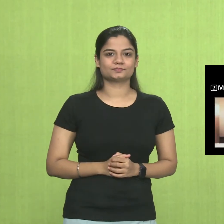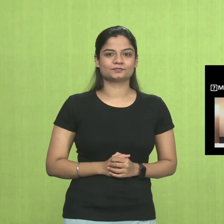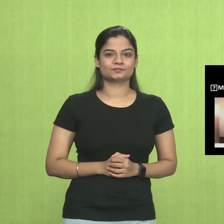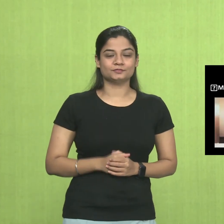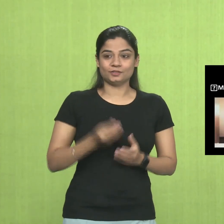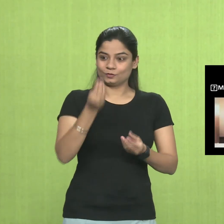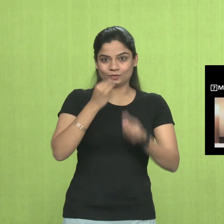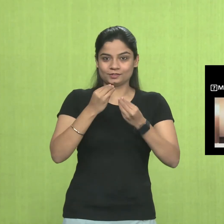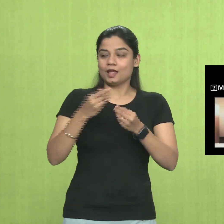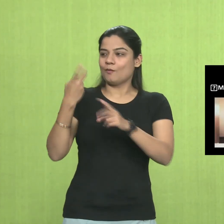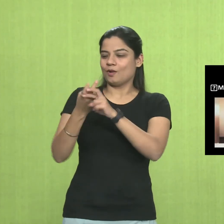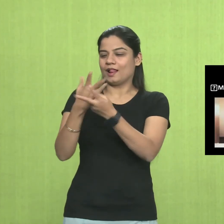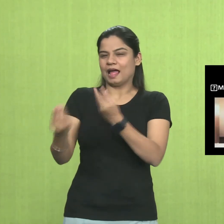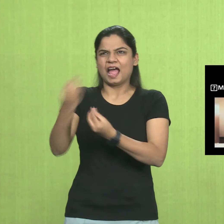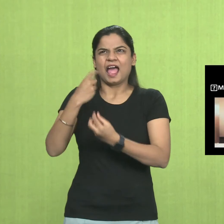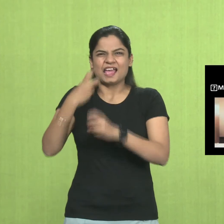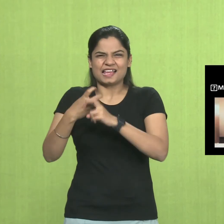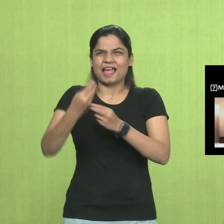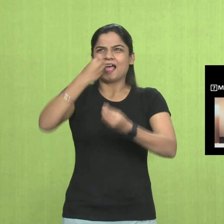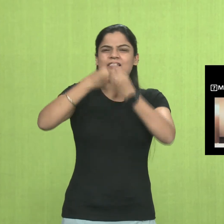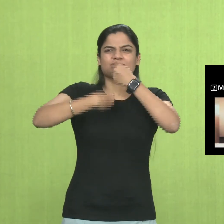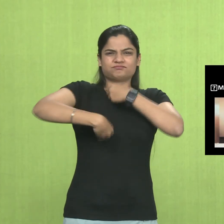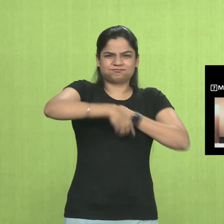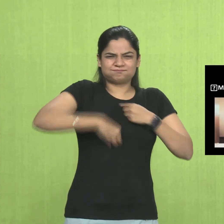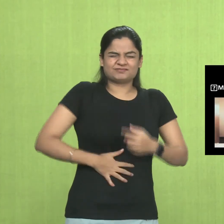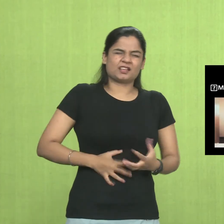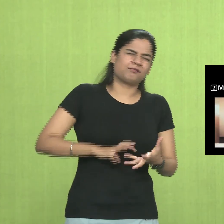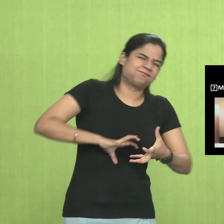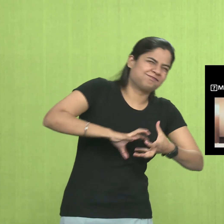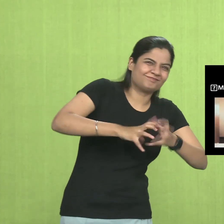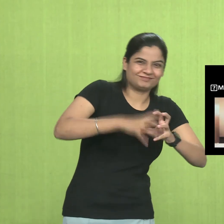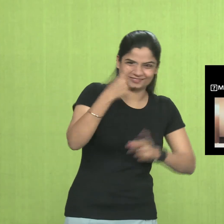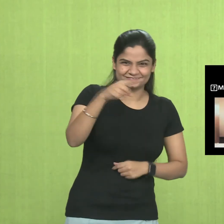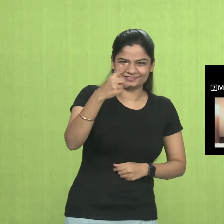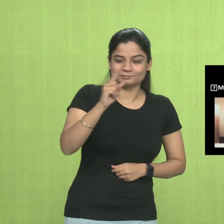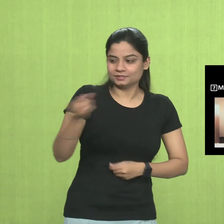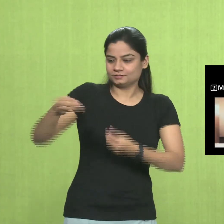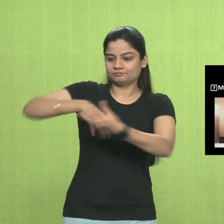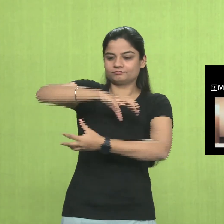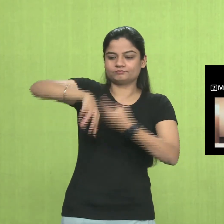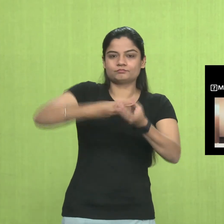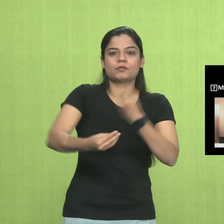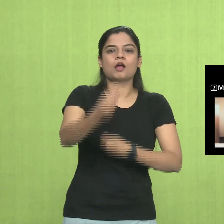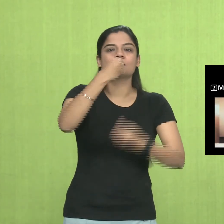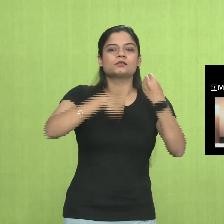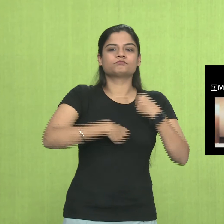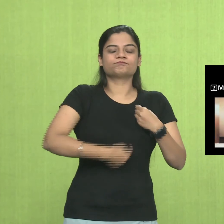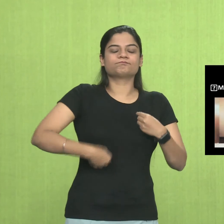We can't eat food which is not cooked because our digestion cannot take it. Hence cooking the food is important